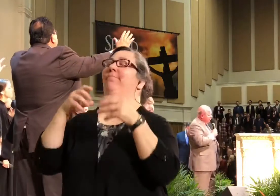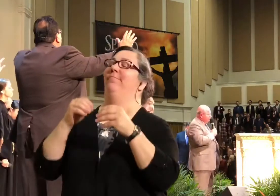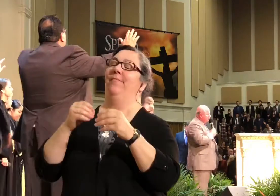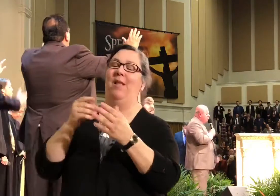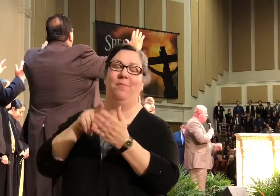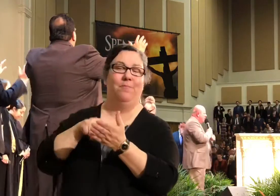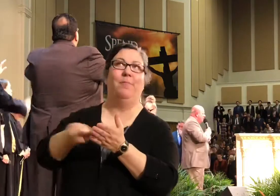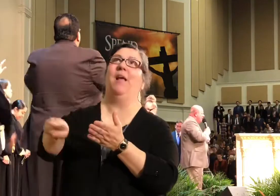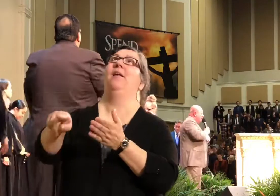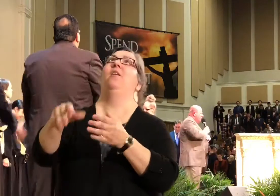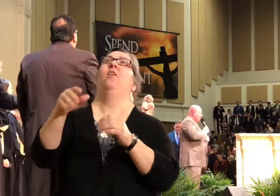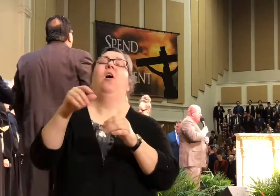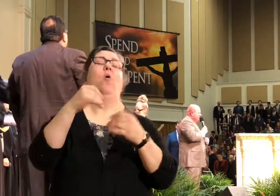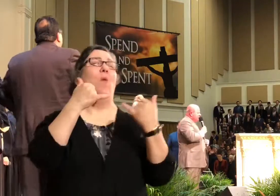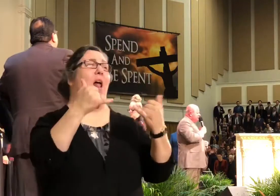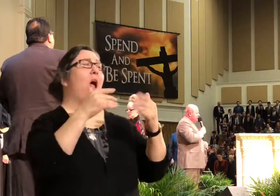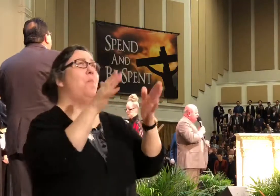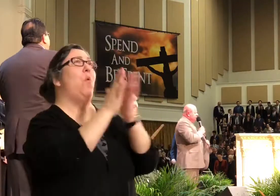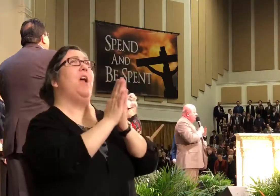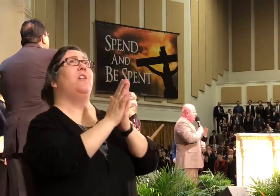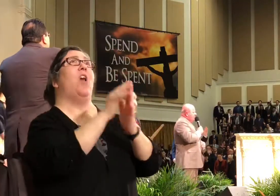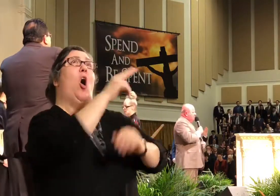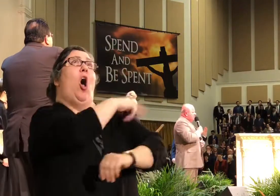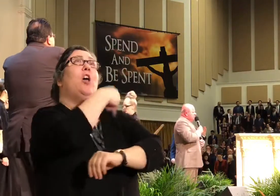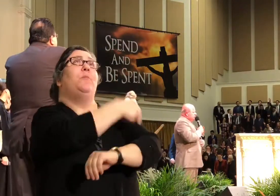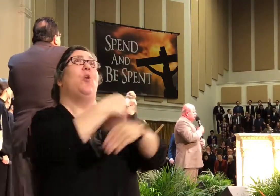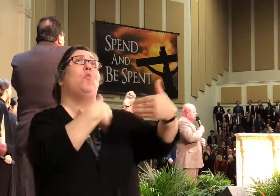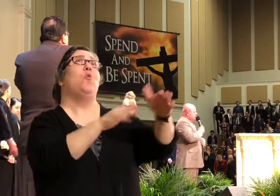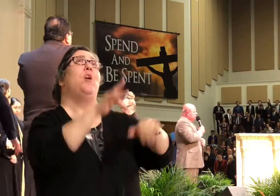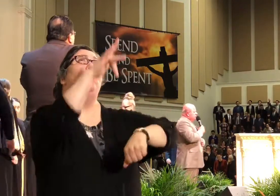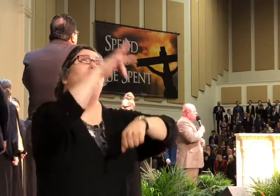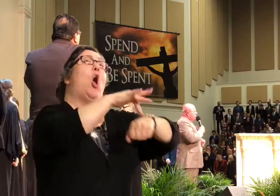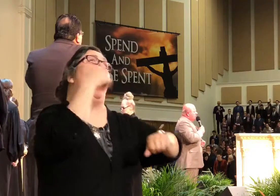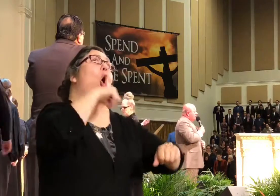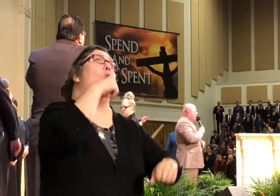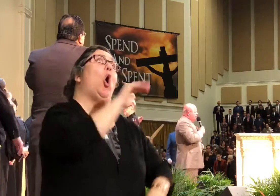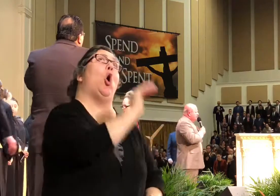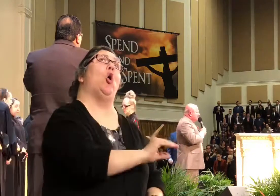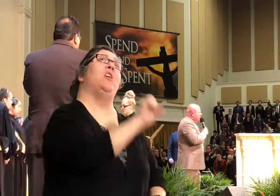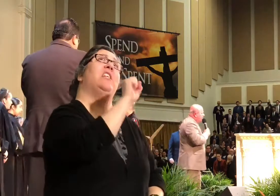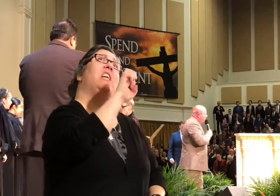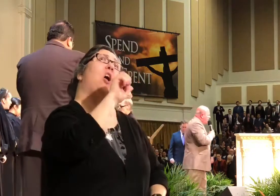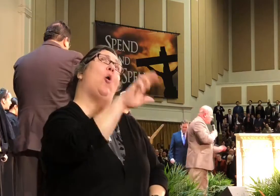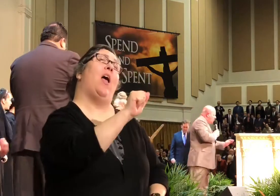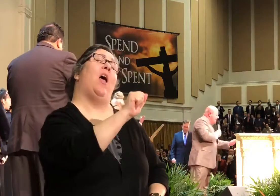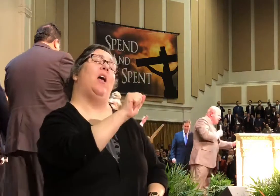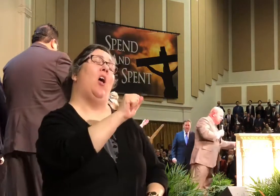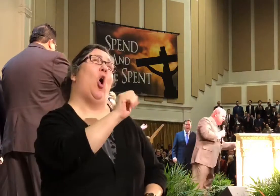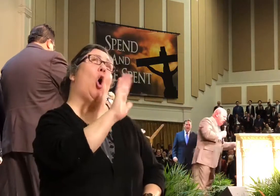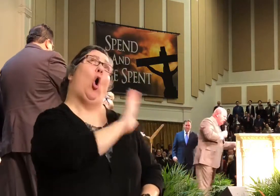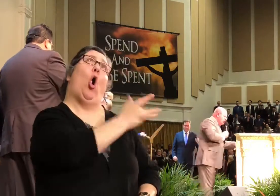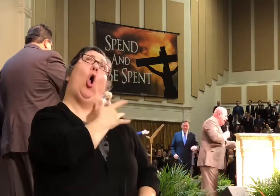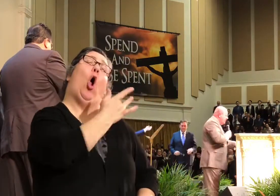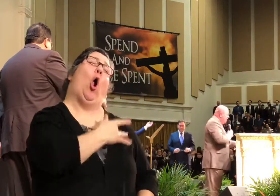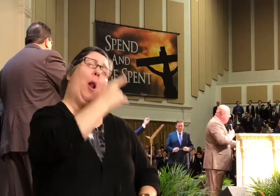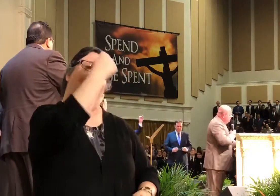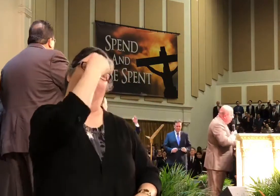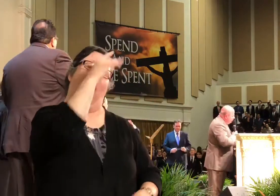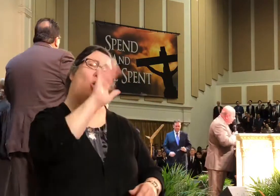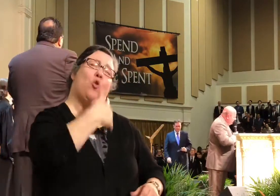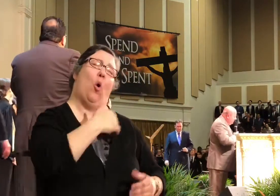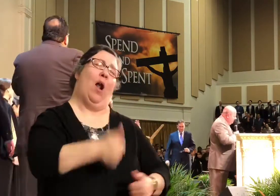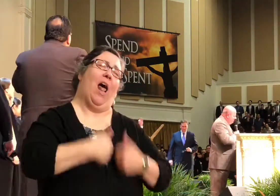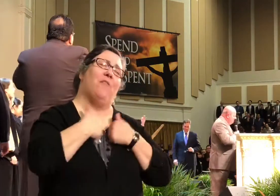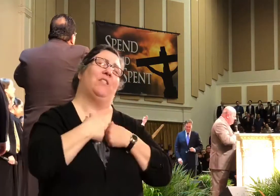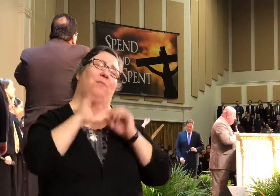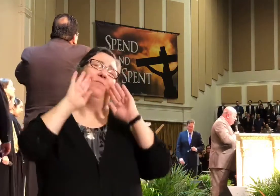to that hospital room right now and touch Sierra. She's a young lady that has given her heart, her mind, her soul, her life to